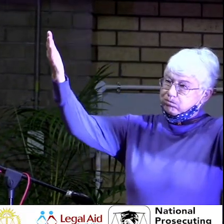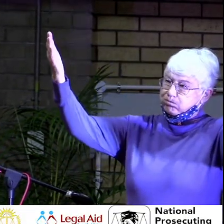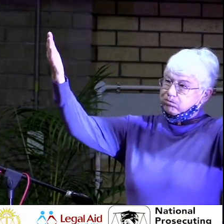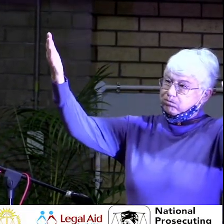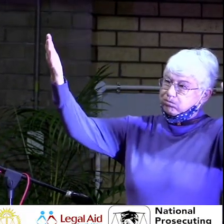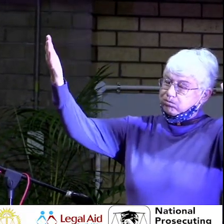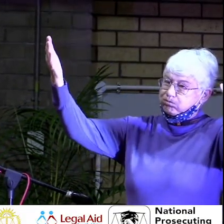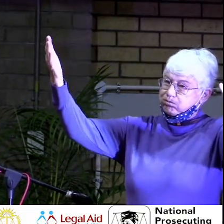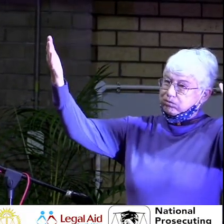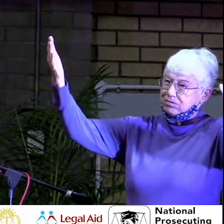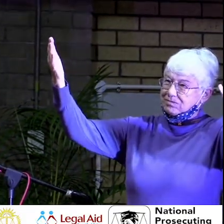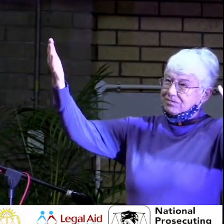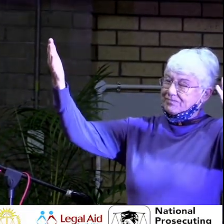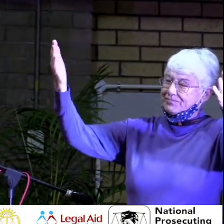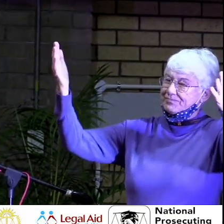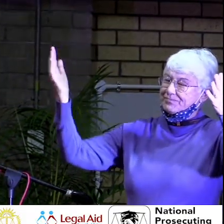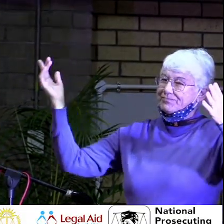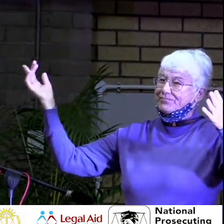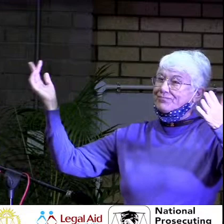Maweni yonke.